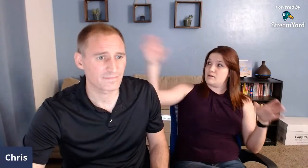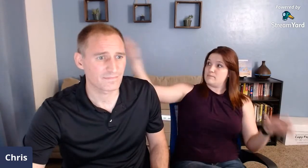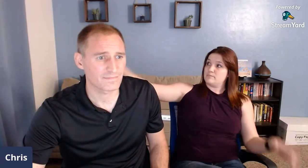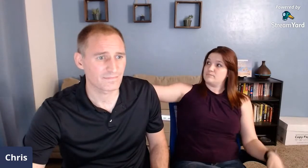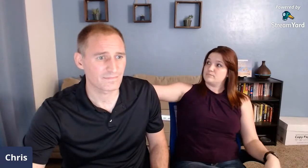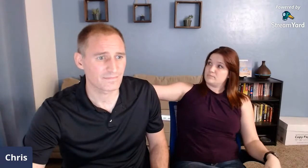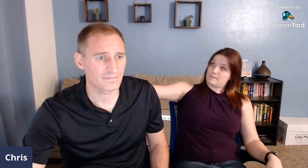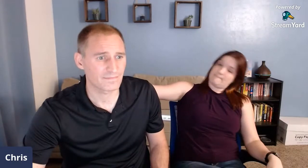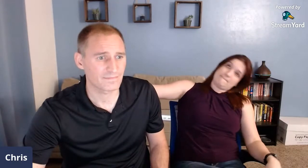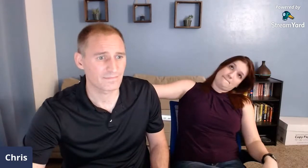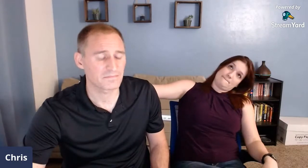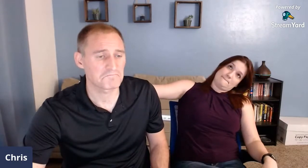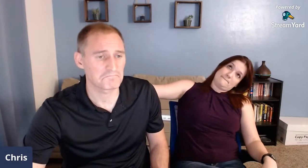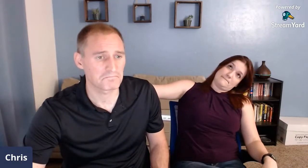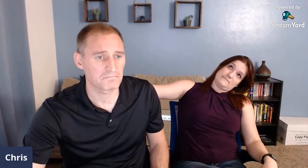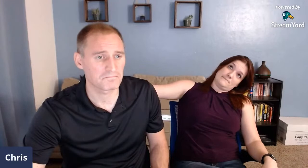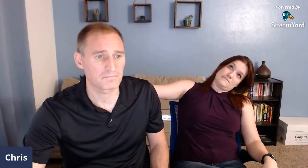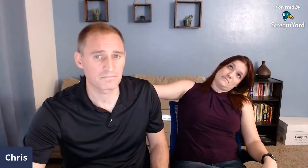on